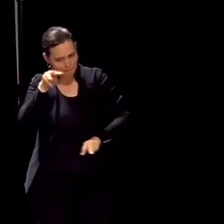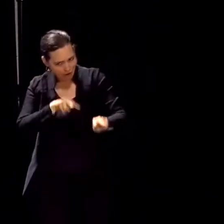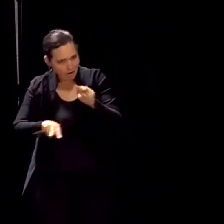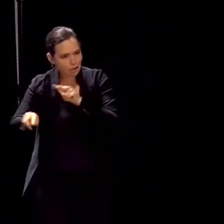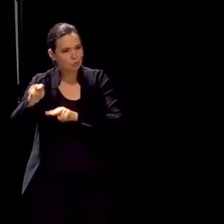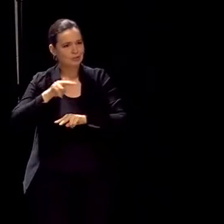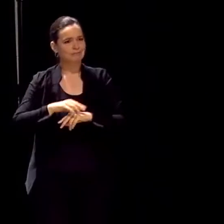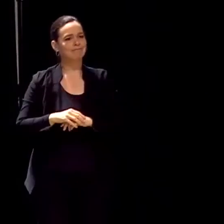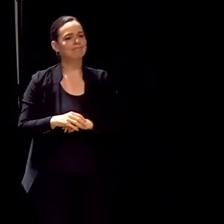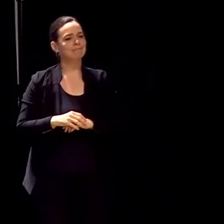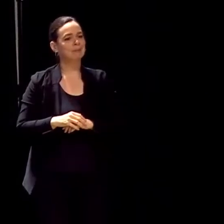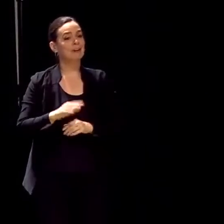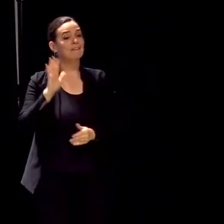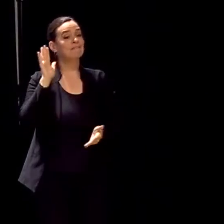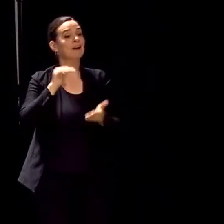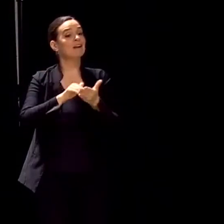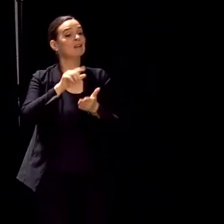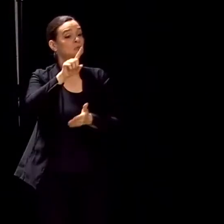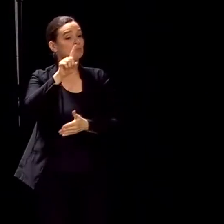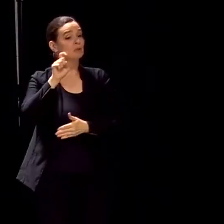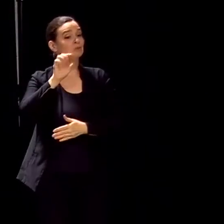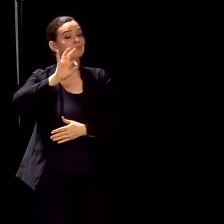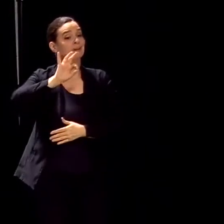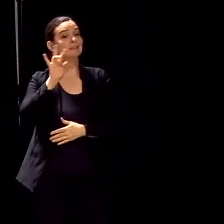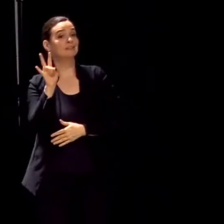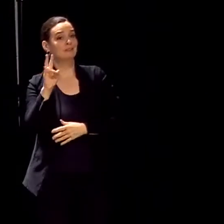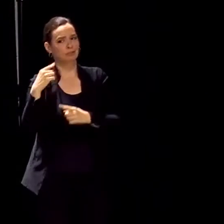5,197 people recover during the pandemic.